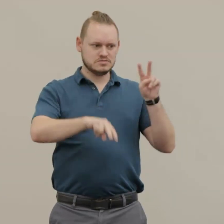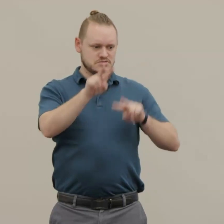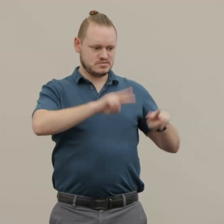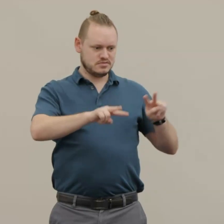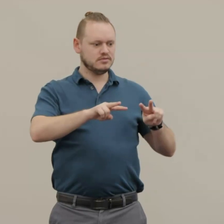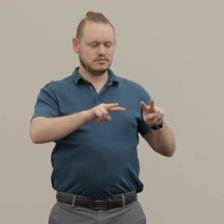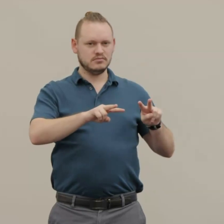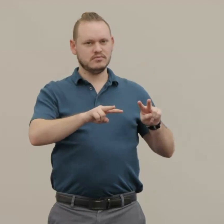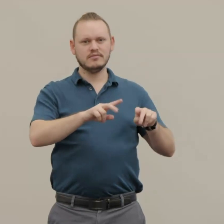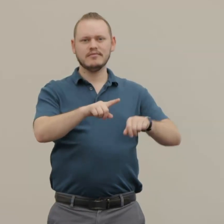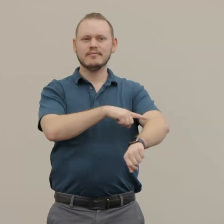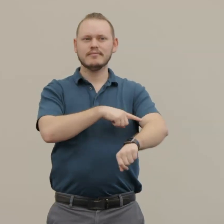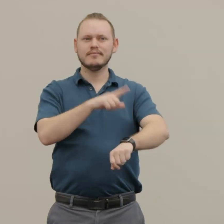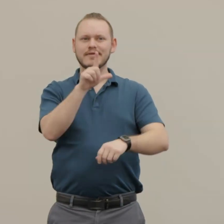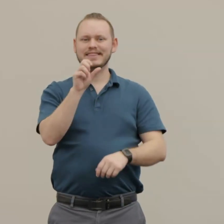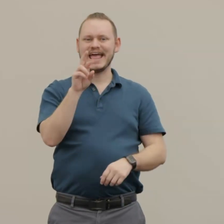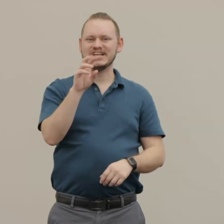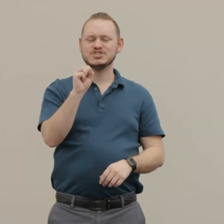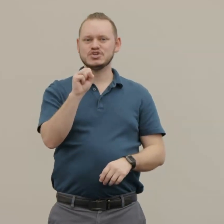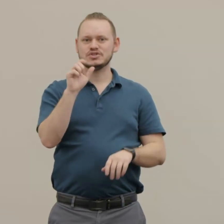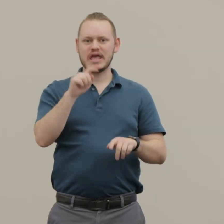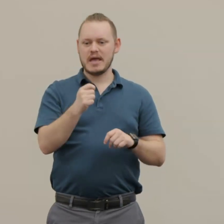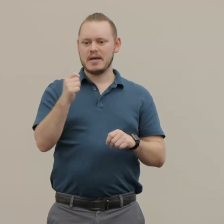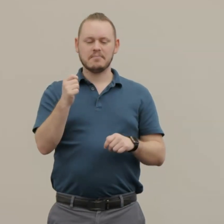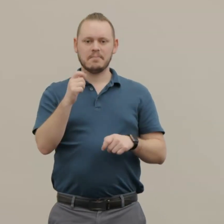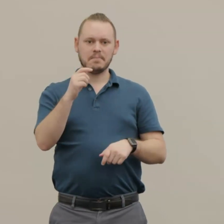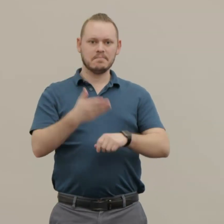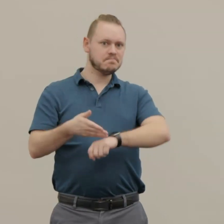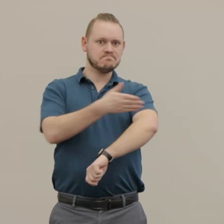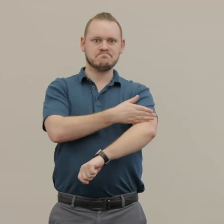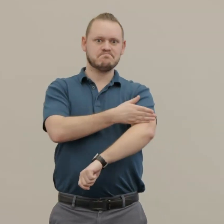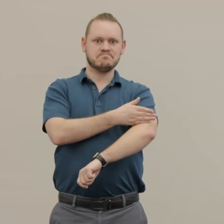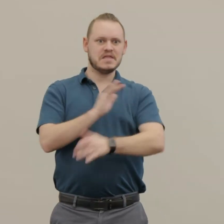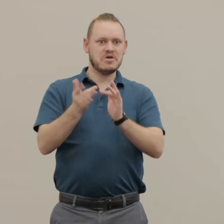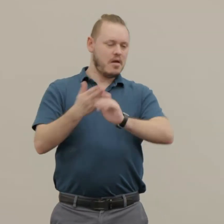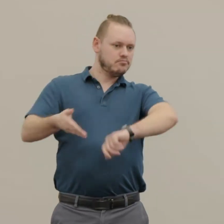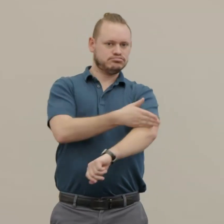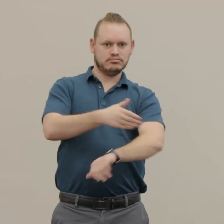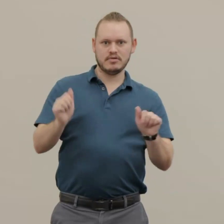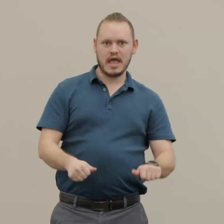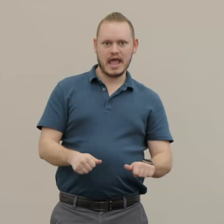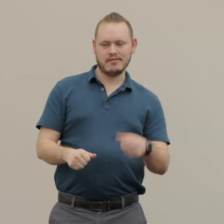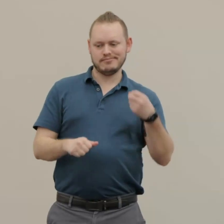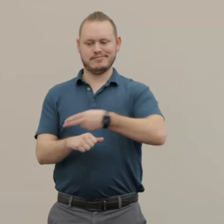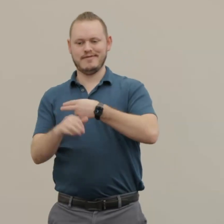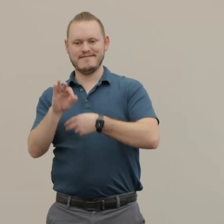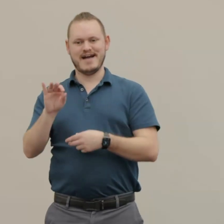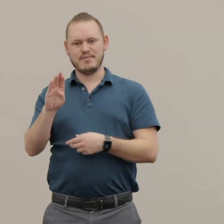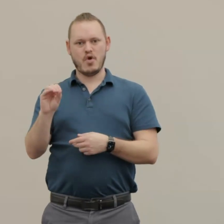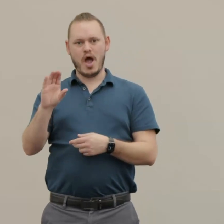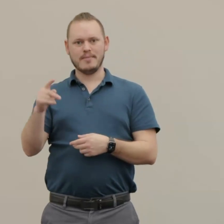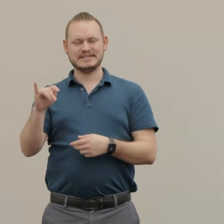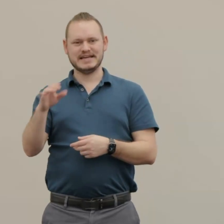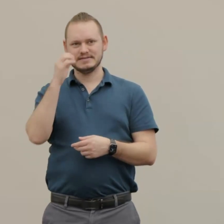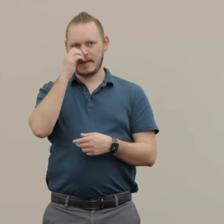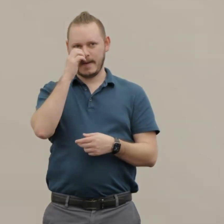and the article is about lasers could take broadband where fiber optics can't, but there's a lot going on up